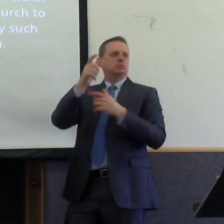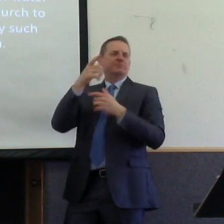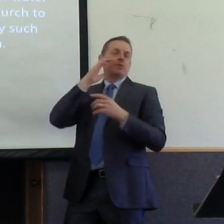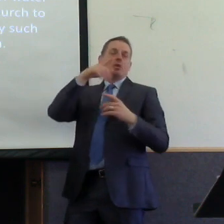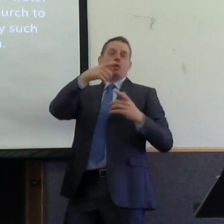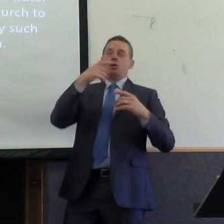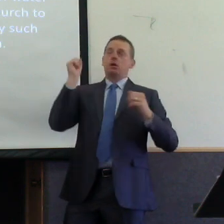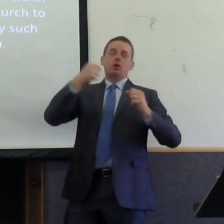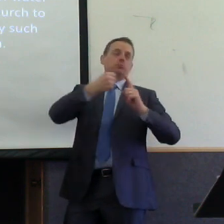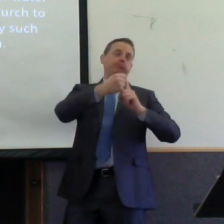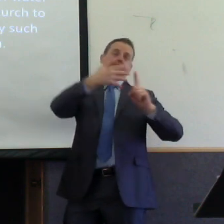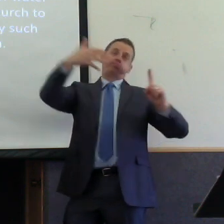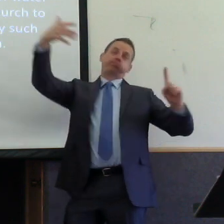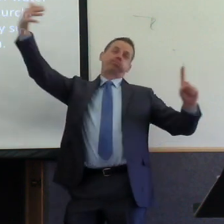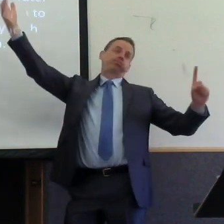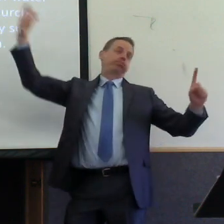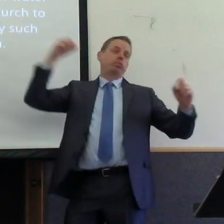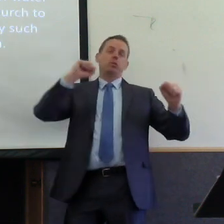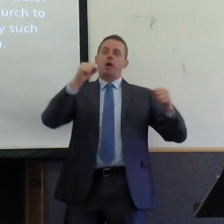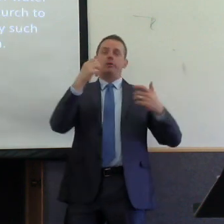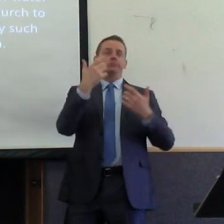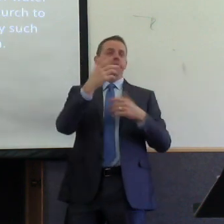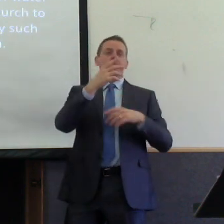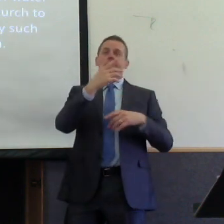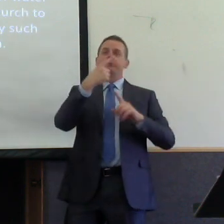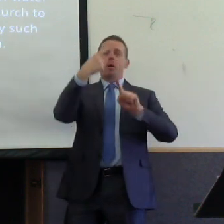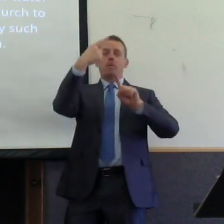Now, this goes to the same moral as Adam and Eve start off with